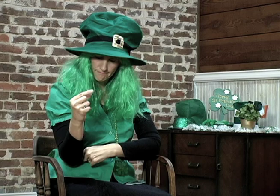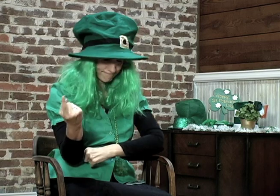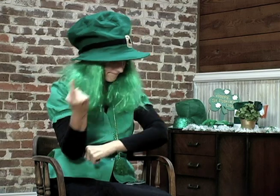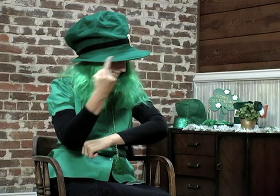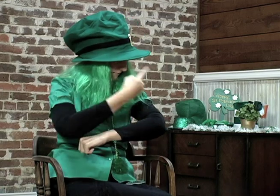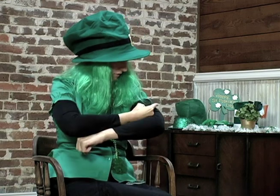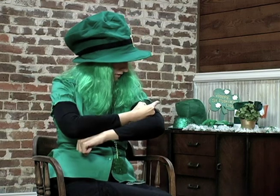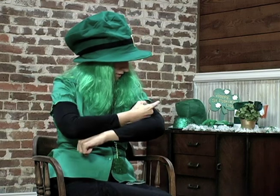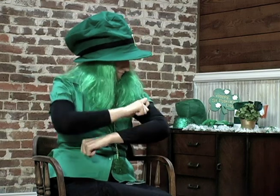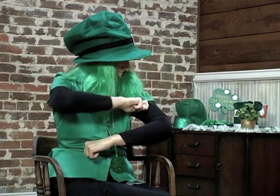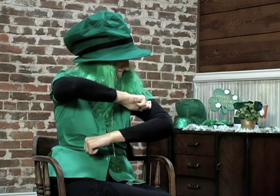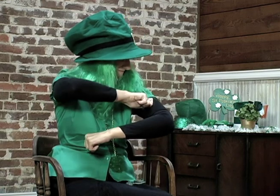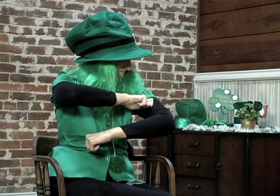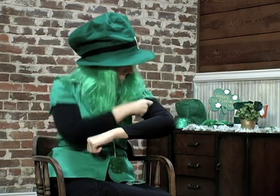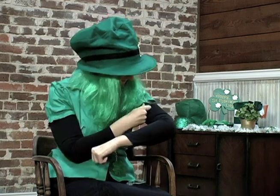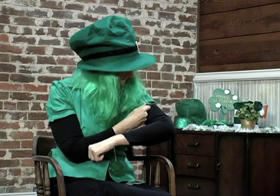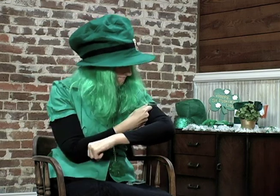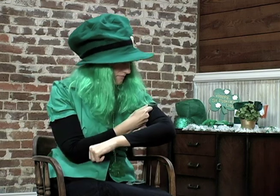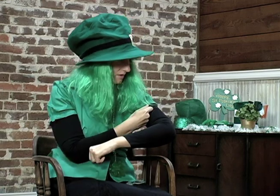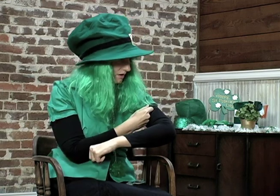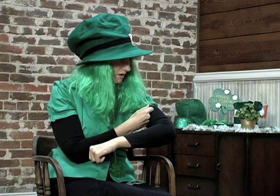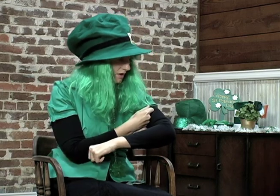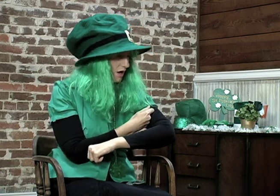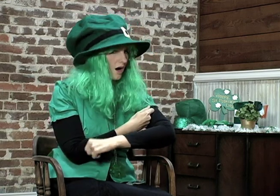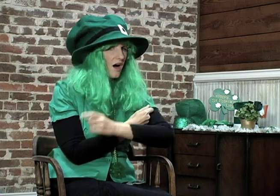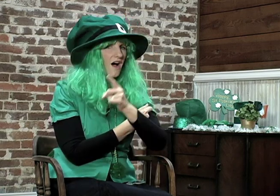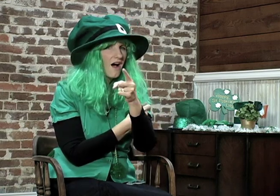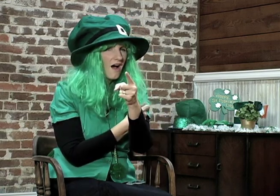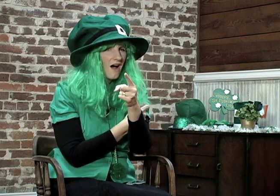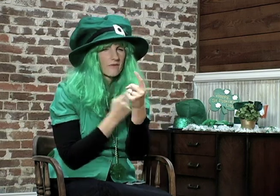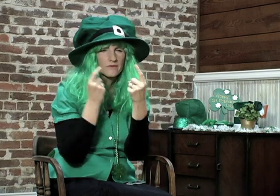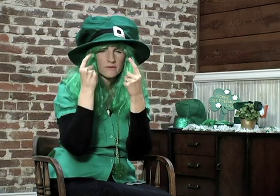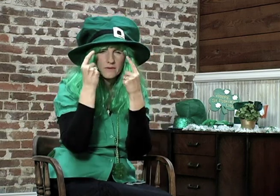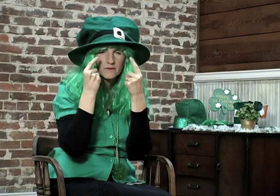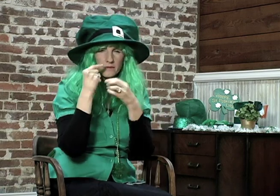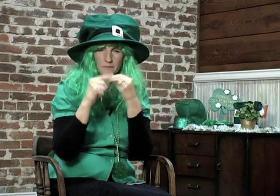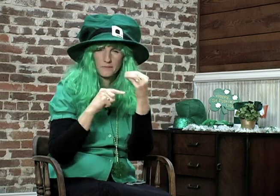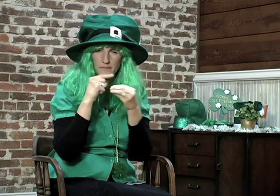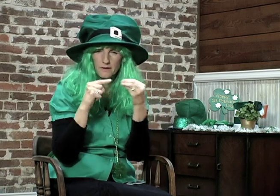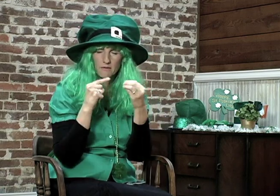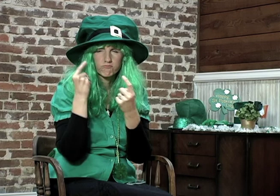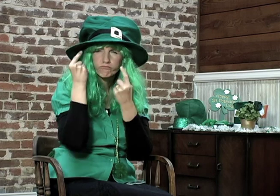about Green Day, St. Patrick's Day, I want you to think